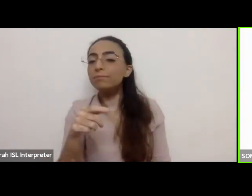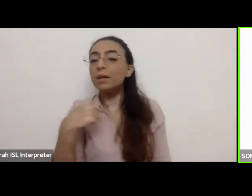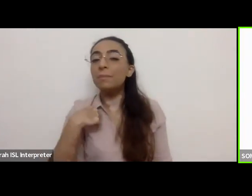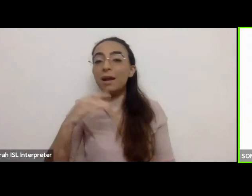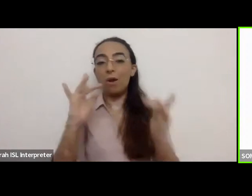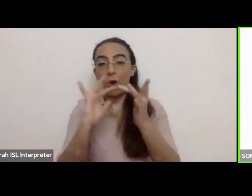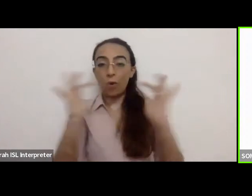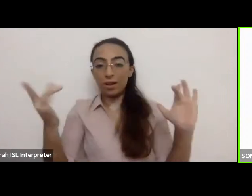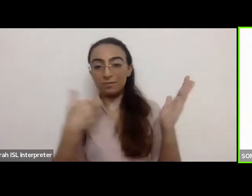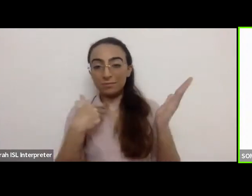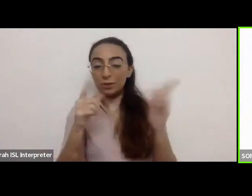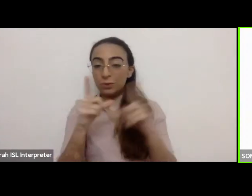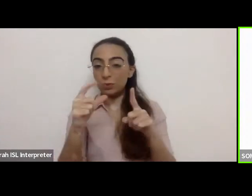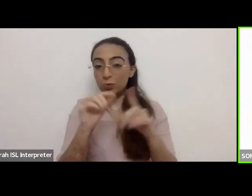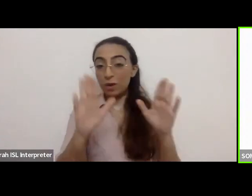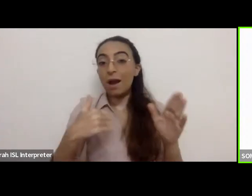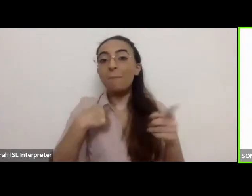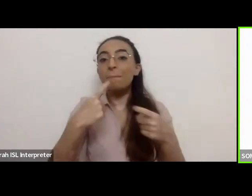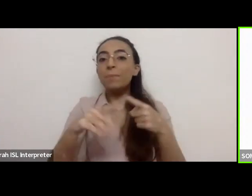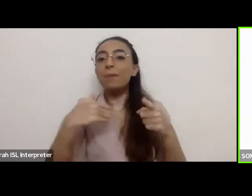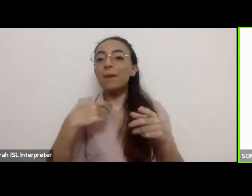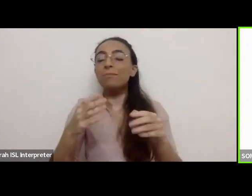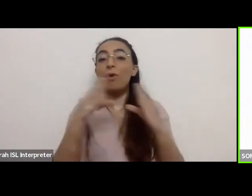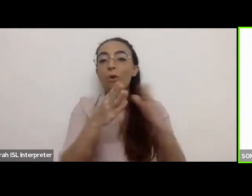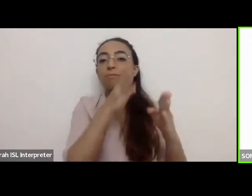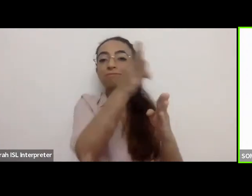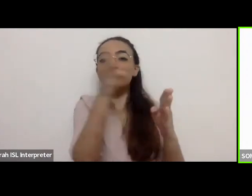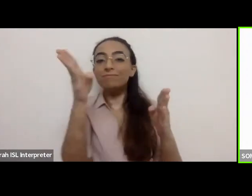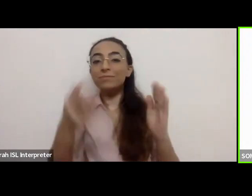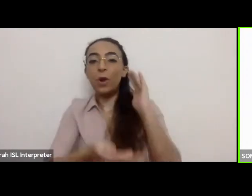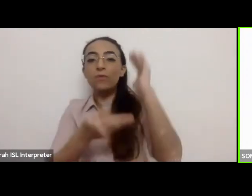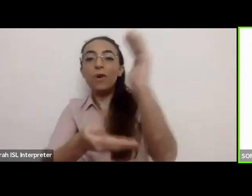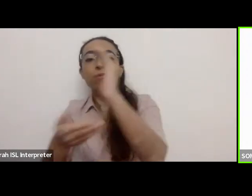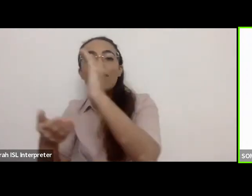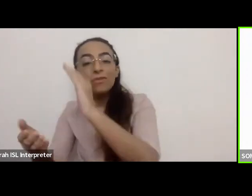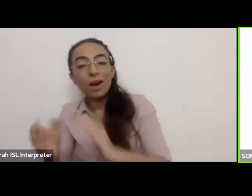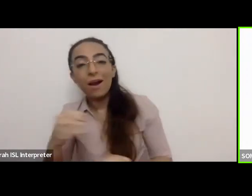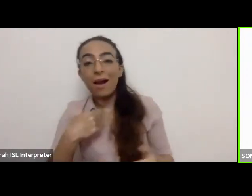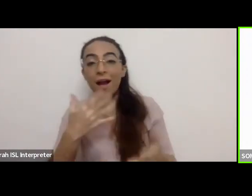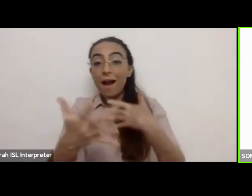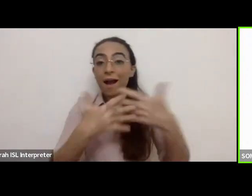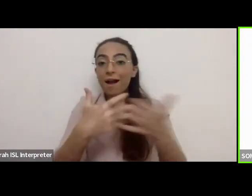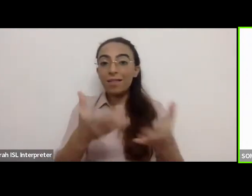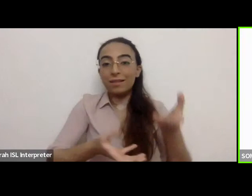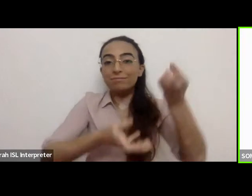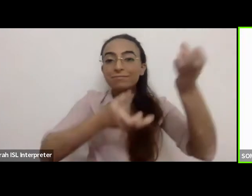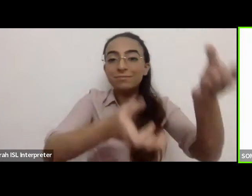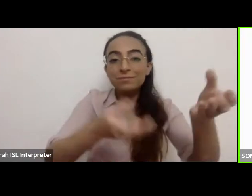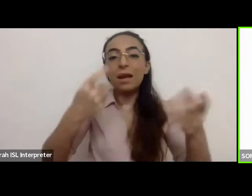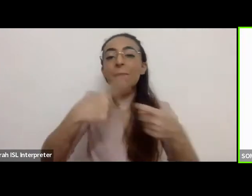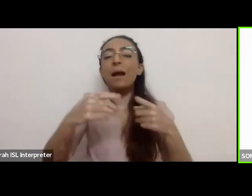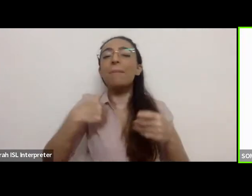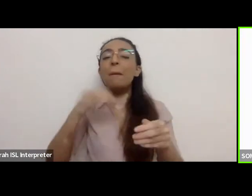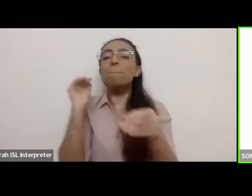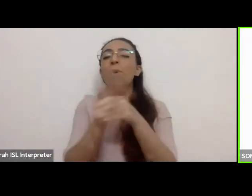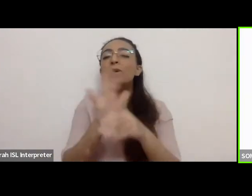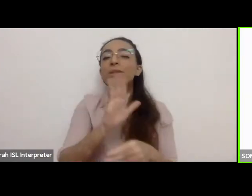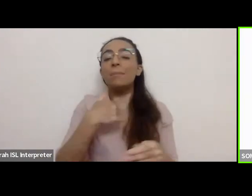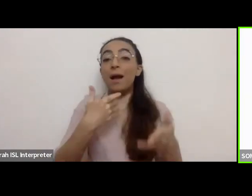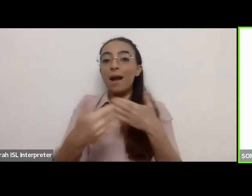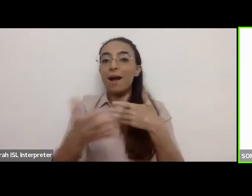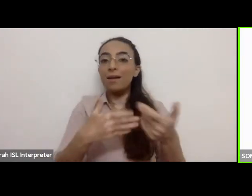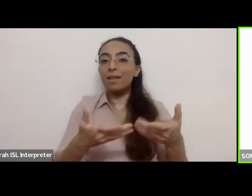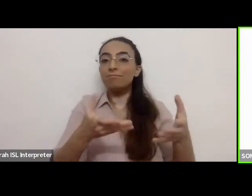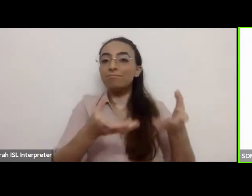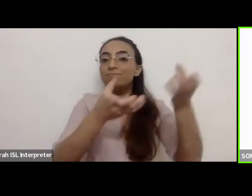virtually, we were able to reach the awards in a physical manner and give it rather than send it by post later on. So I think